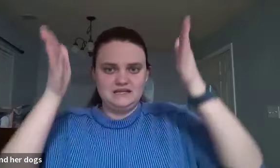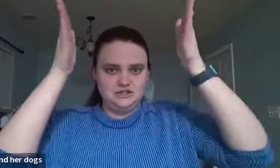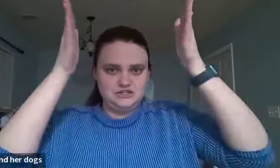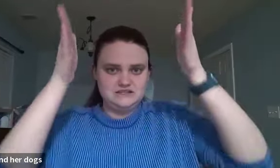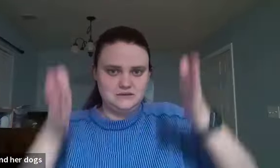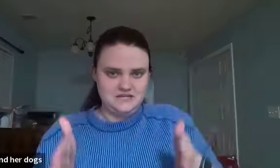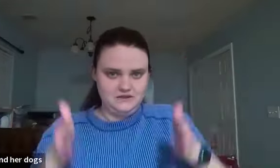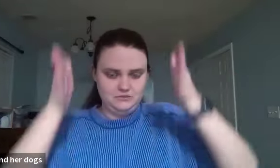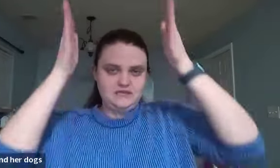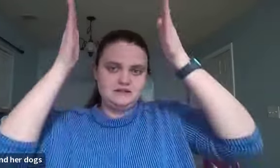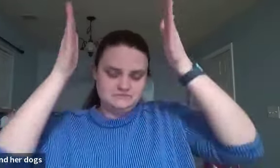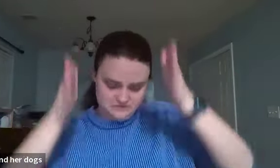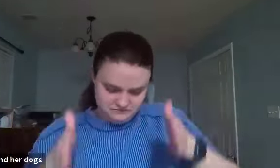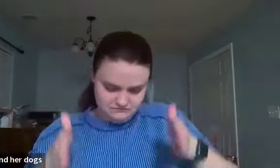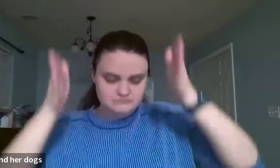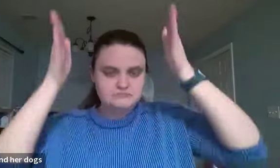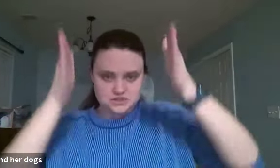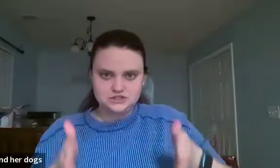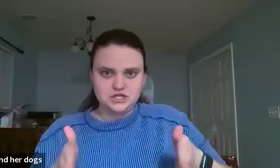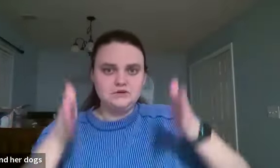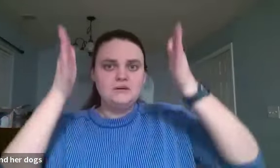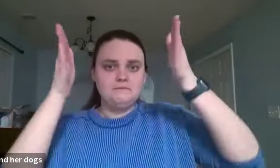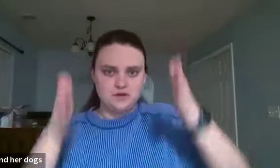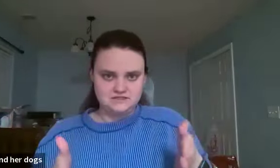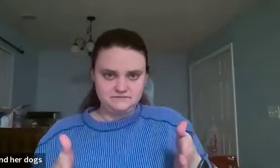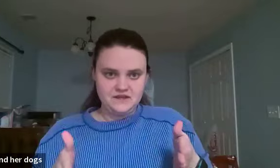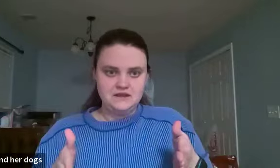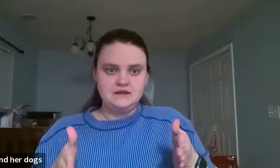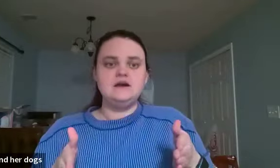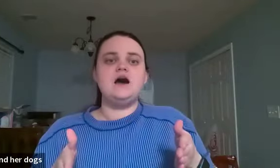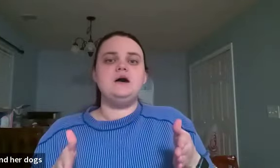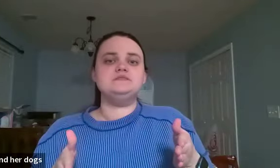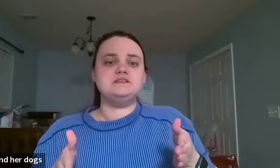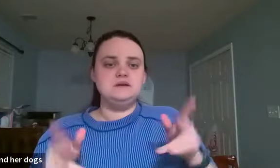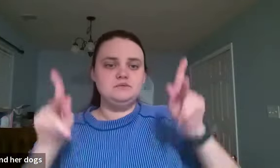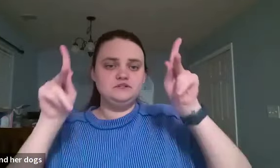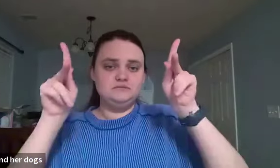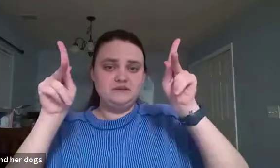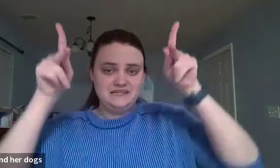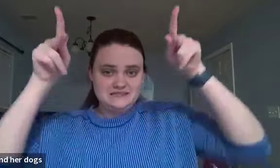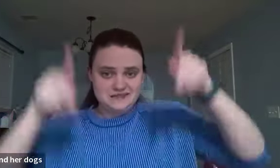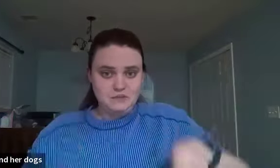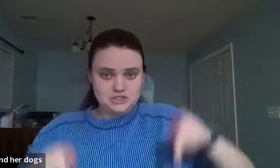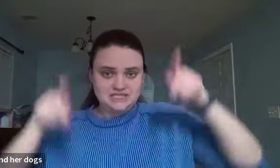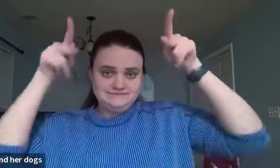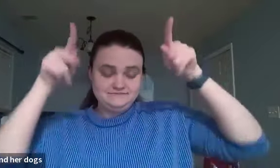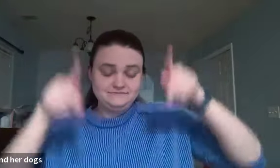It's open hands, and you just come down like you're making a person shape. Person. Some people will do P's like person.